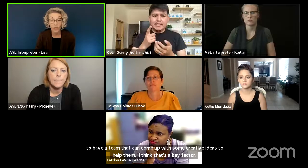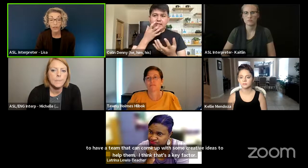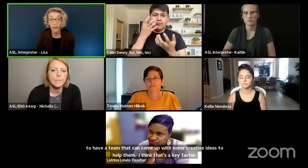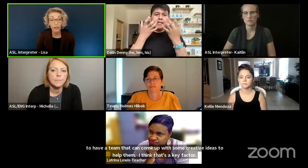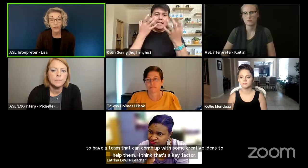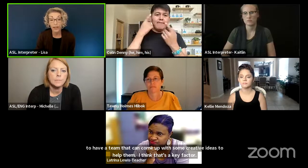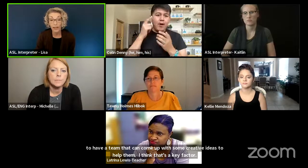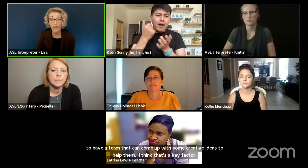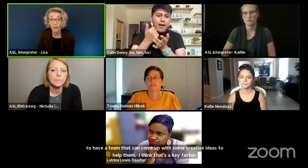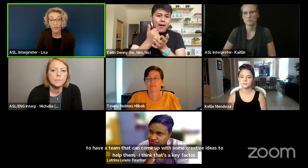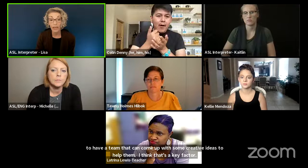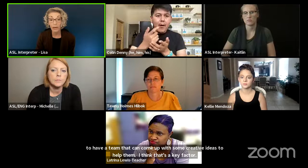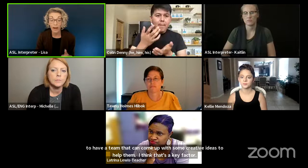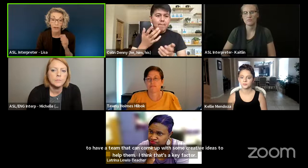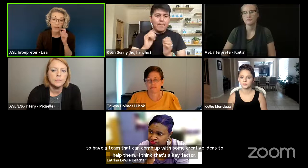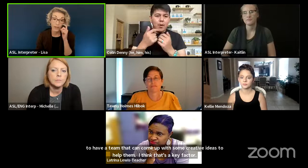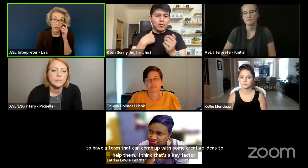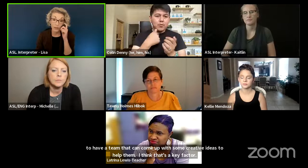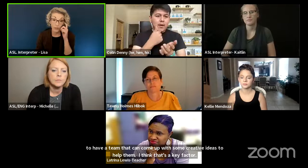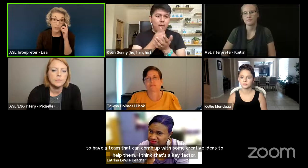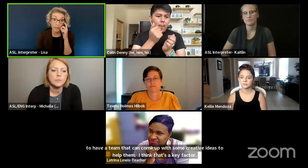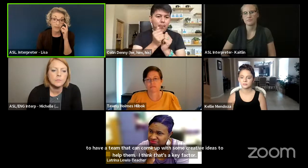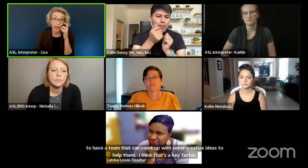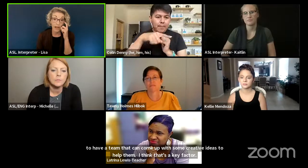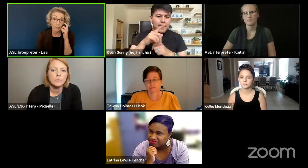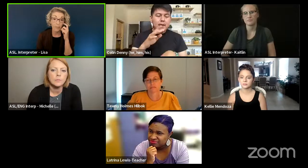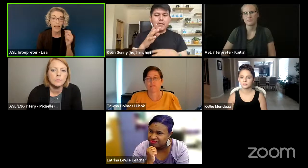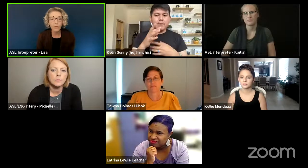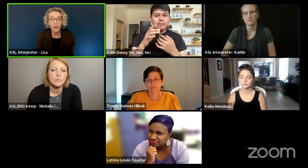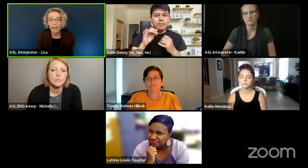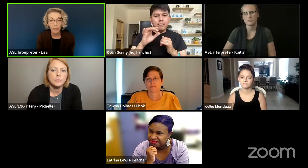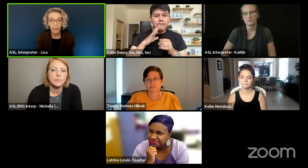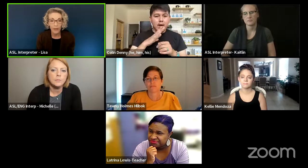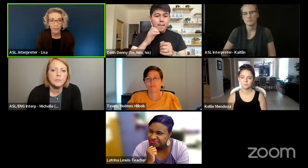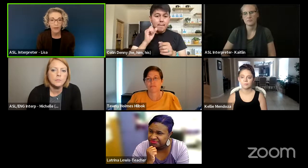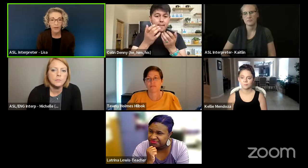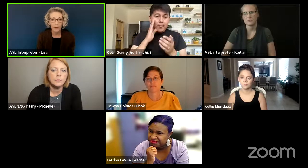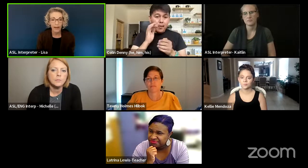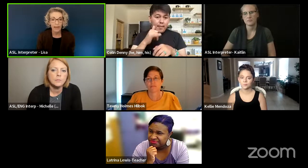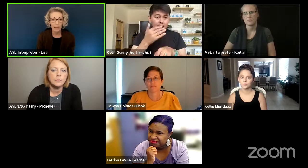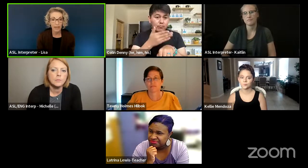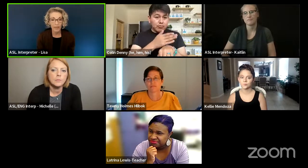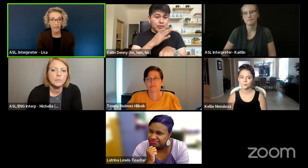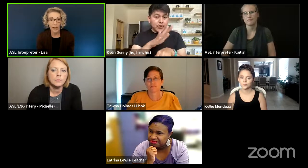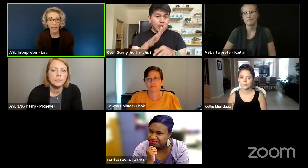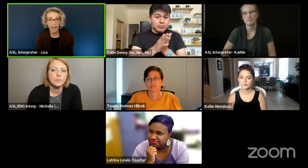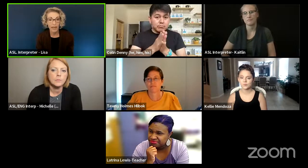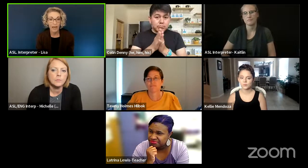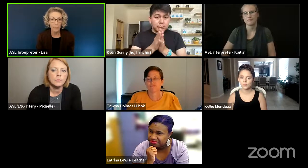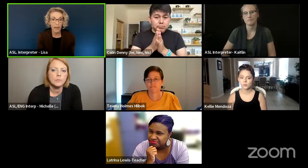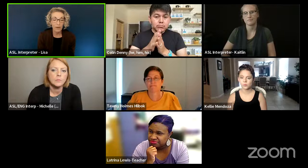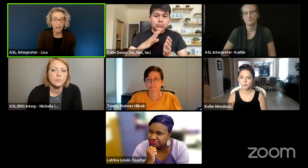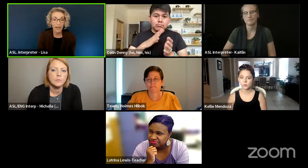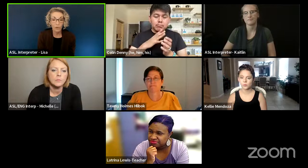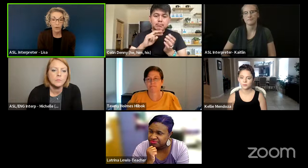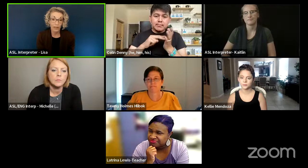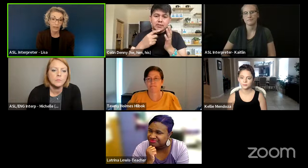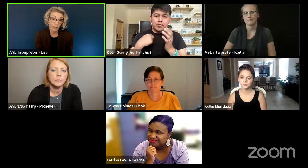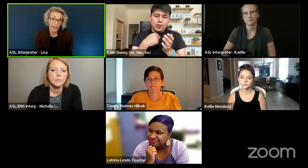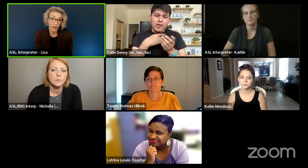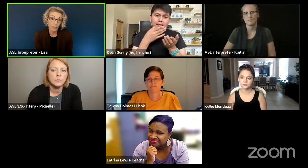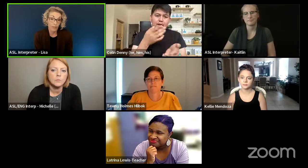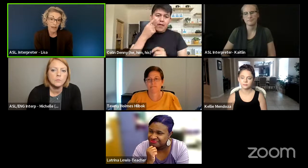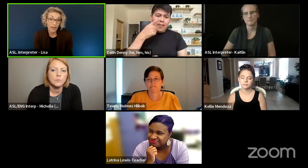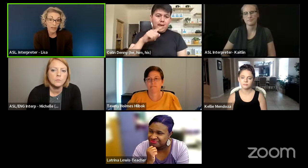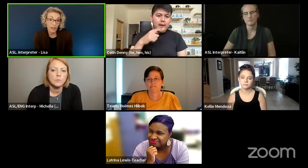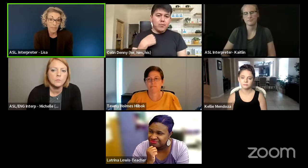needs first. Those are the things they're thinking about. They're screaming for help. How do we help them? Right? It's fine. Maybe that will